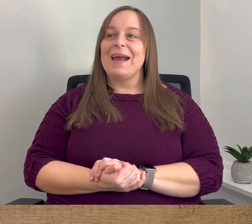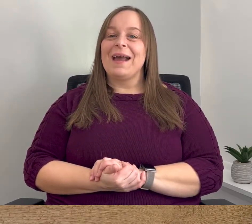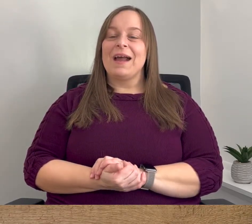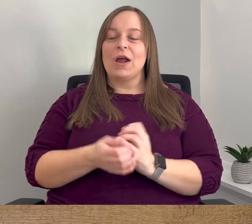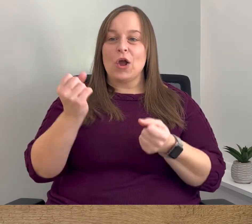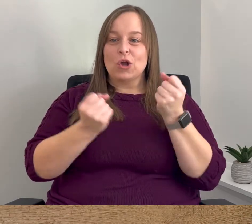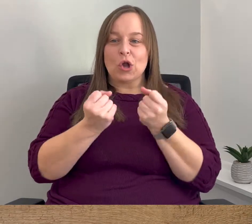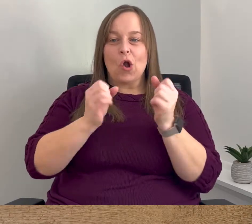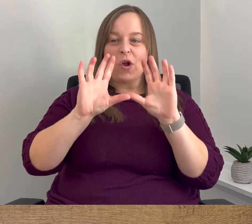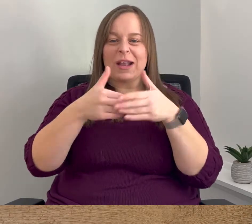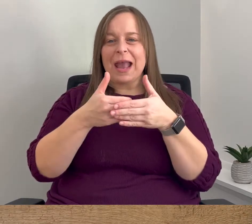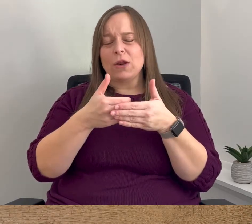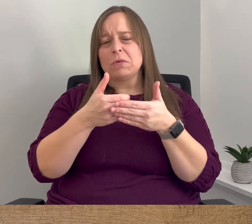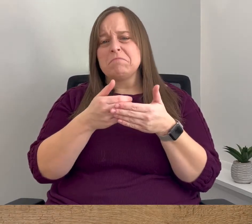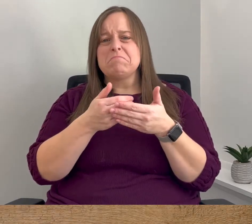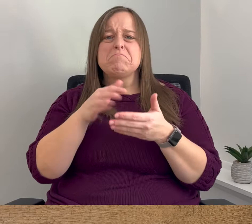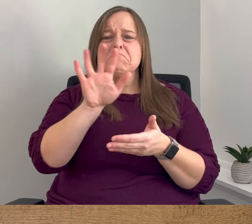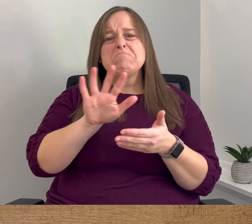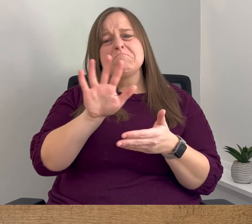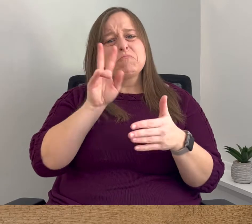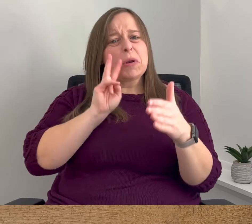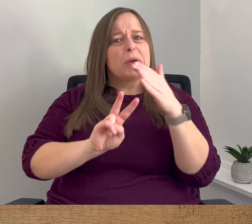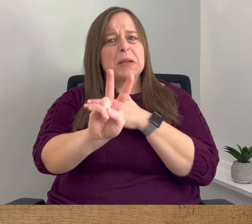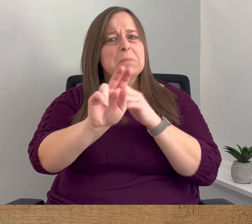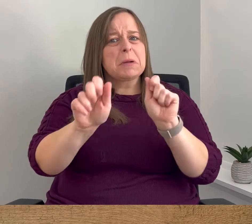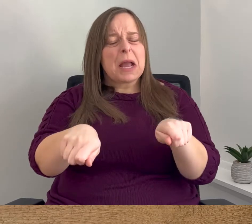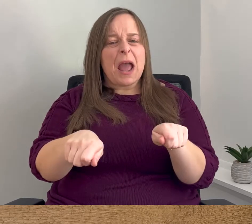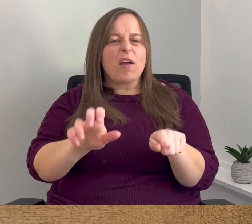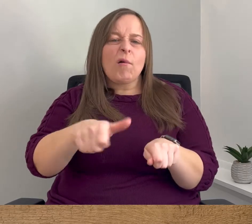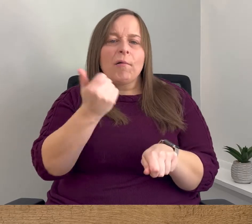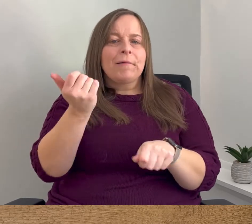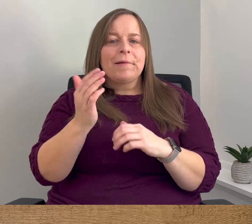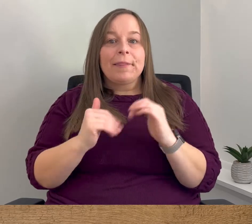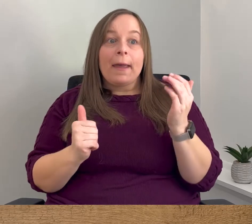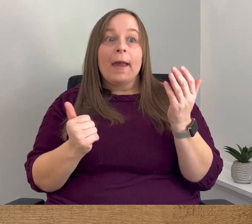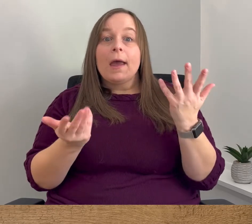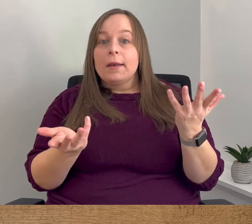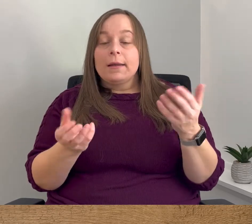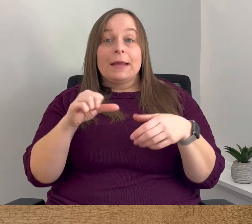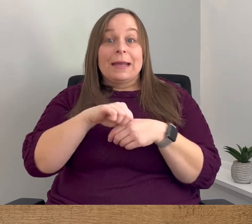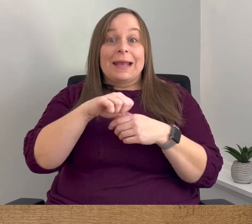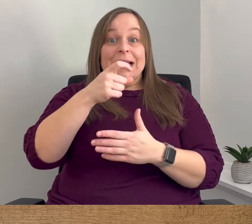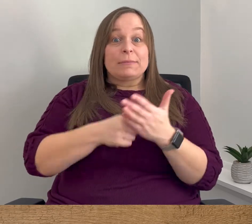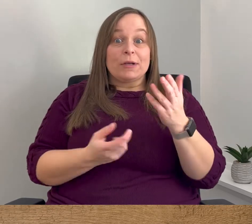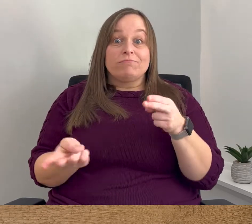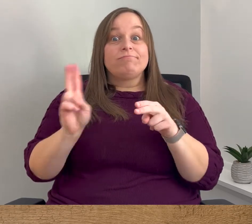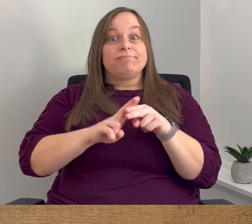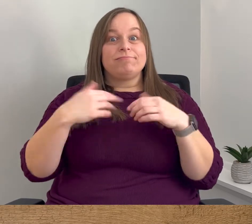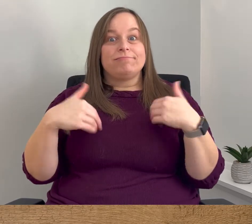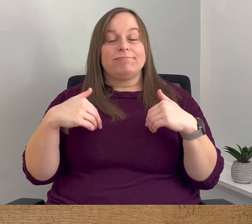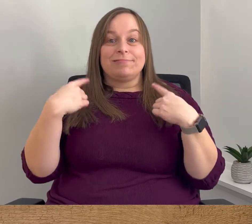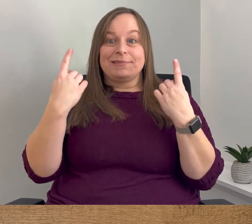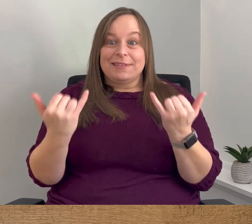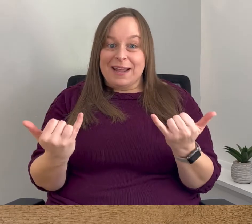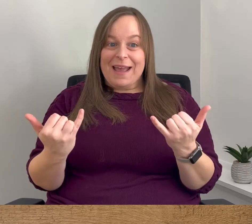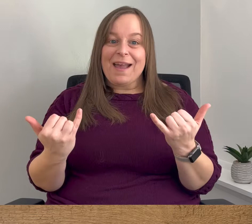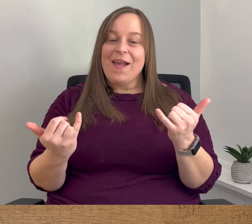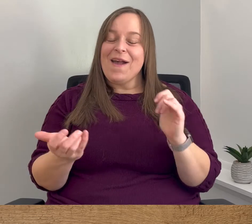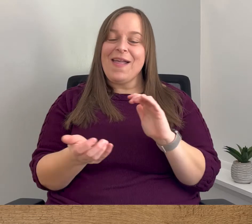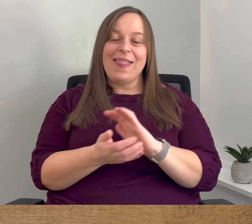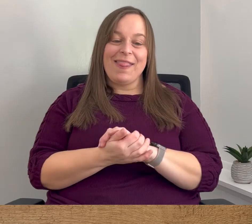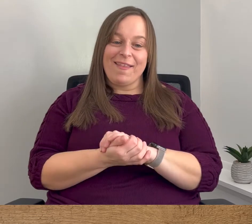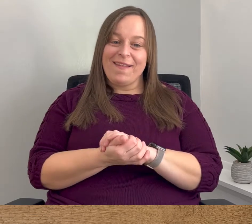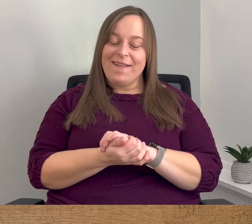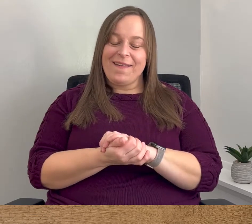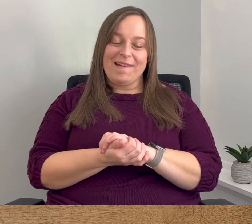We have our car category, which is pretty predictable other than gas prices increasing